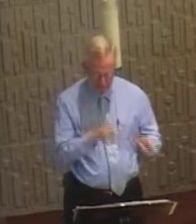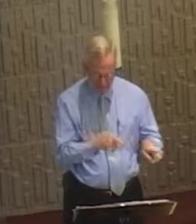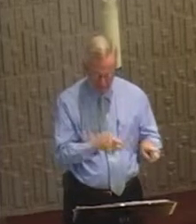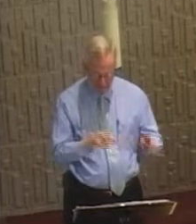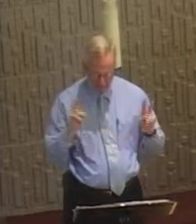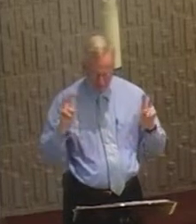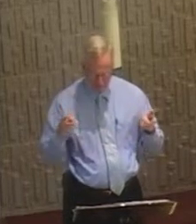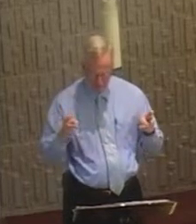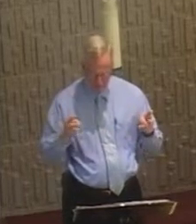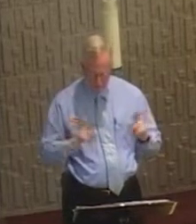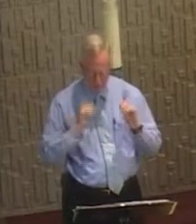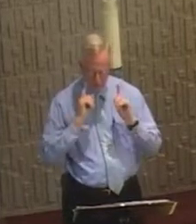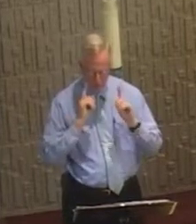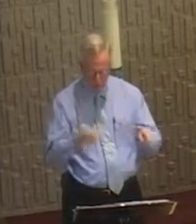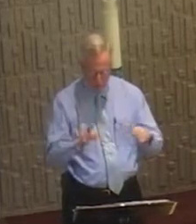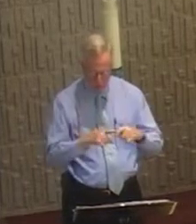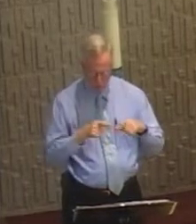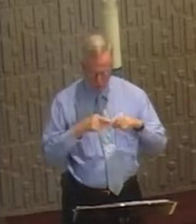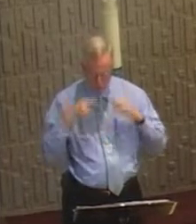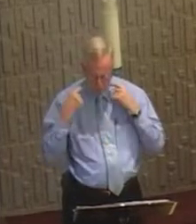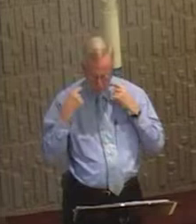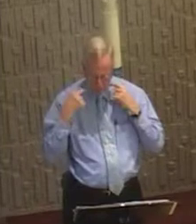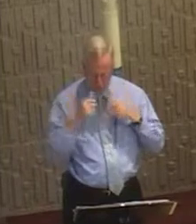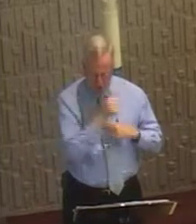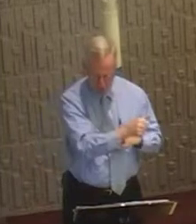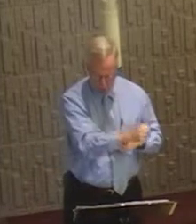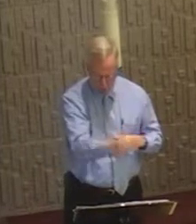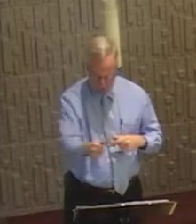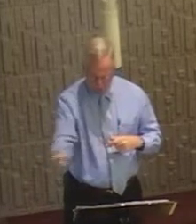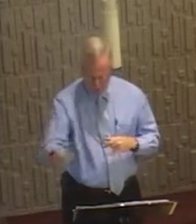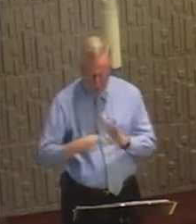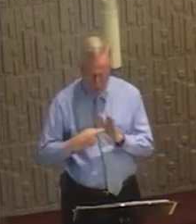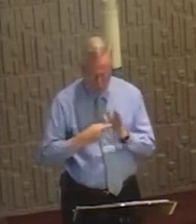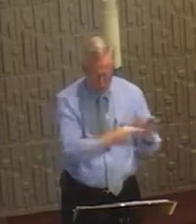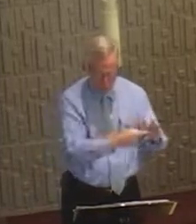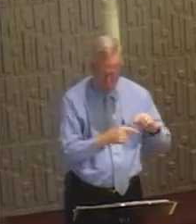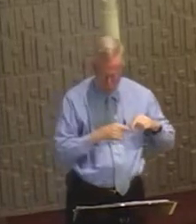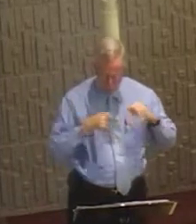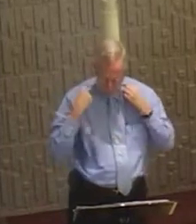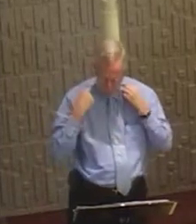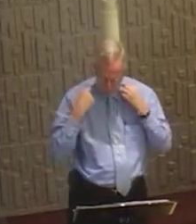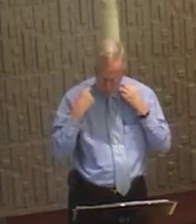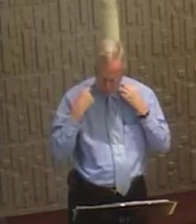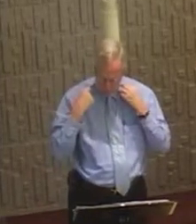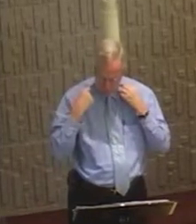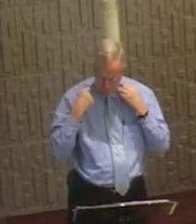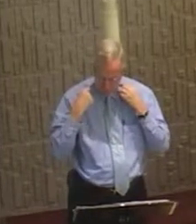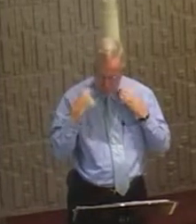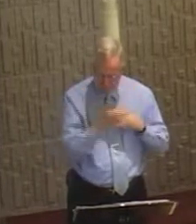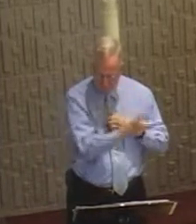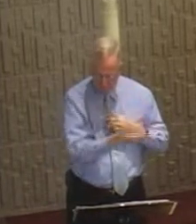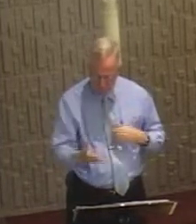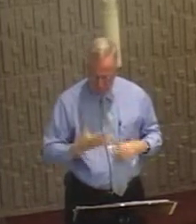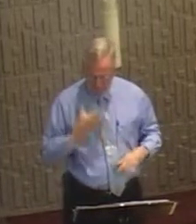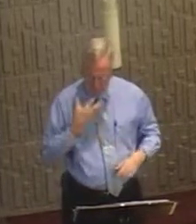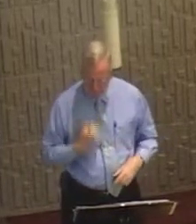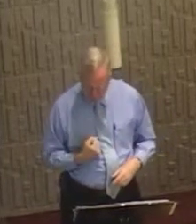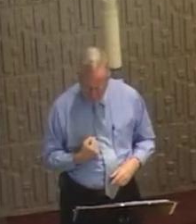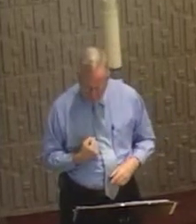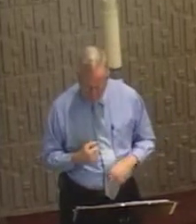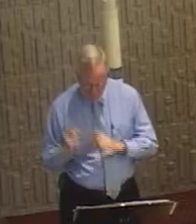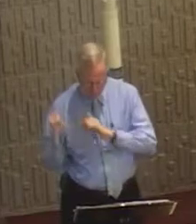he said, "Go show yourselves to the priests." As they were going, they were